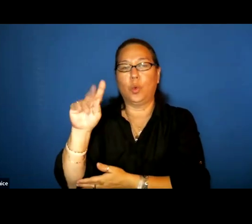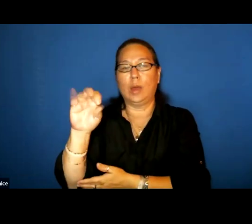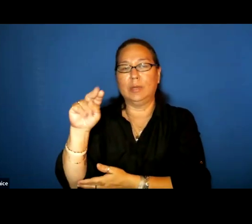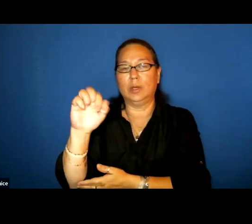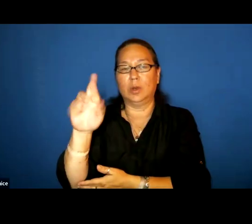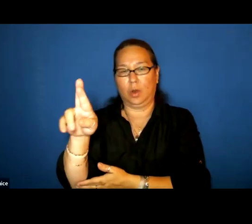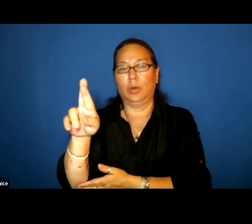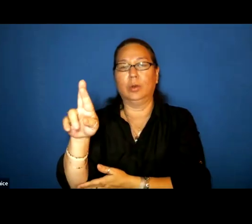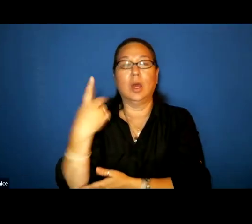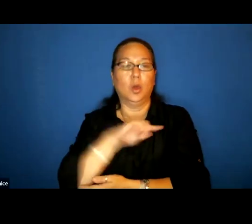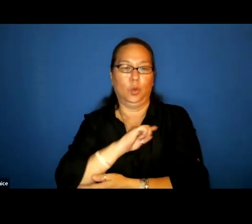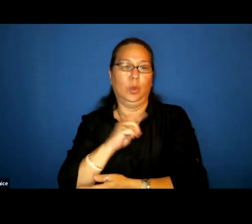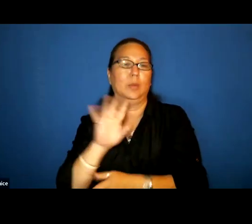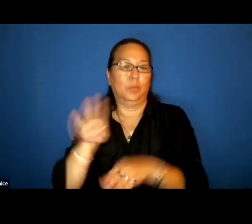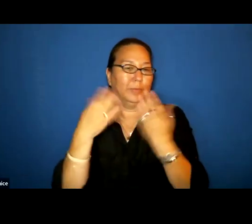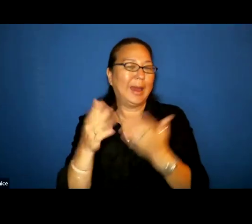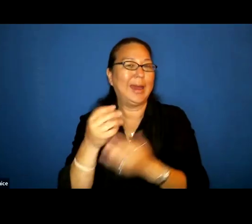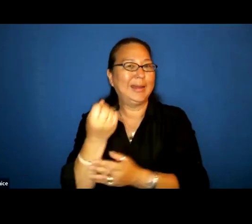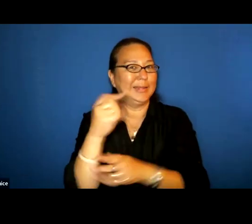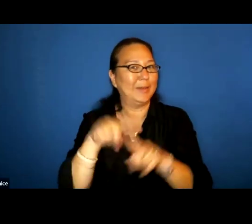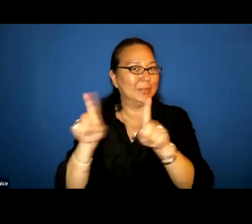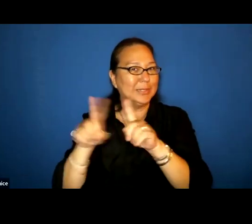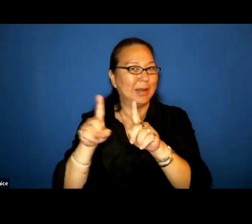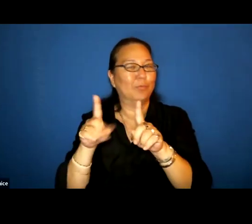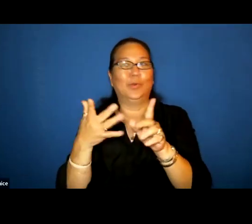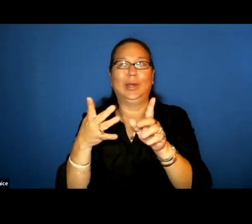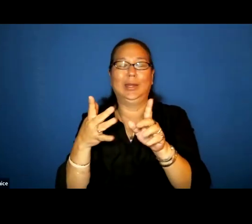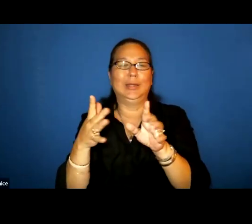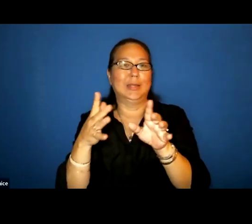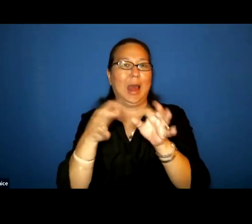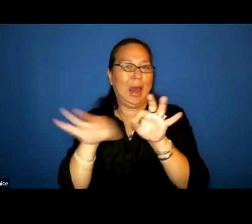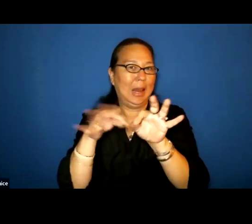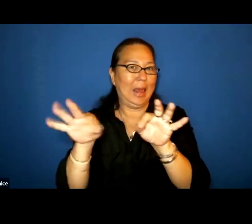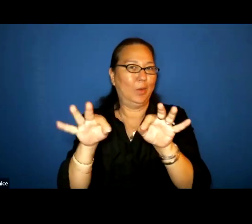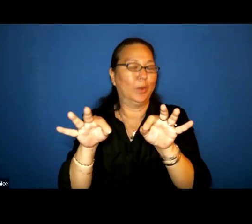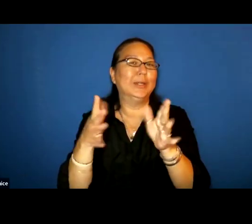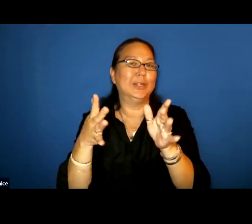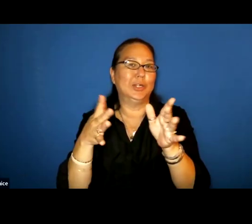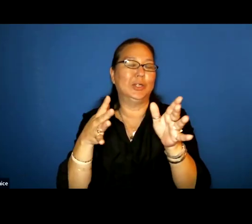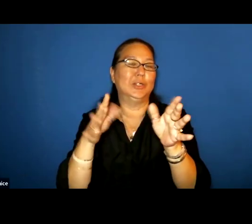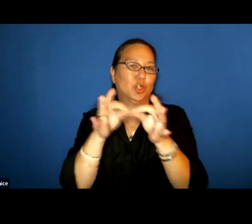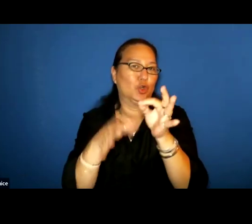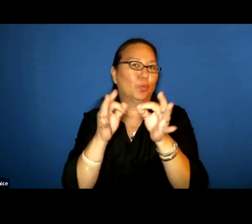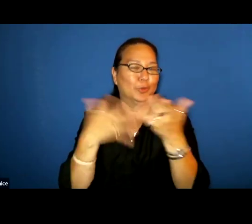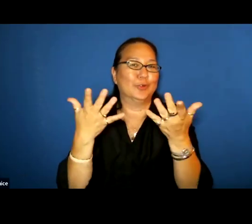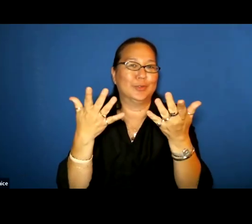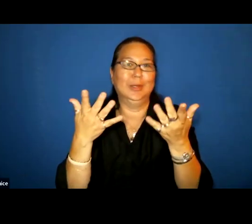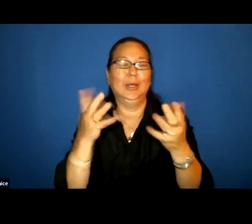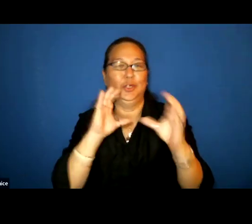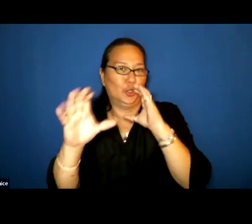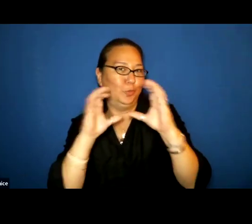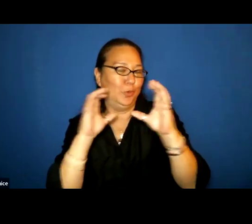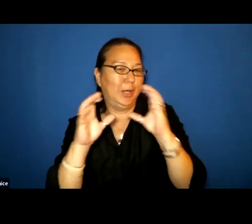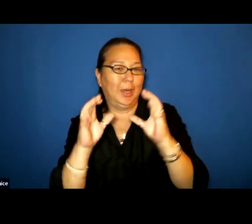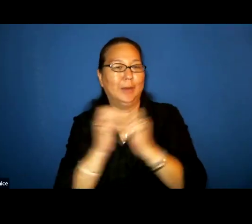different languages that we were able to communicate with our families and provide information and answer questions on. It's the second